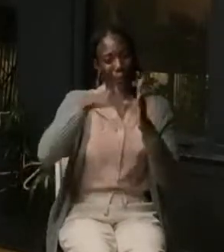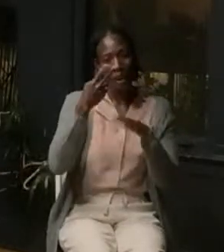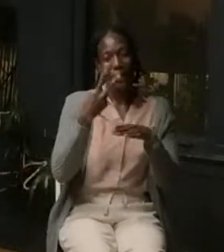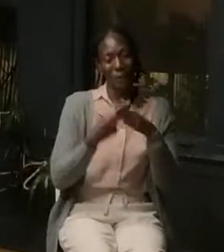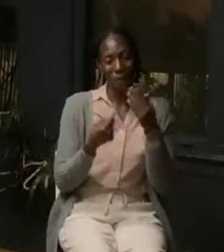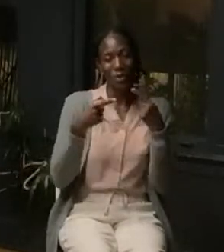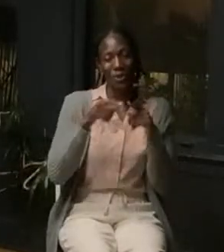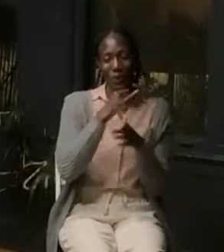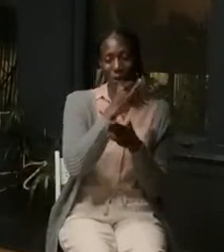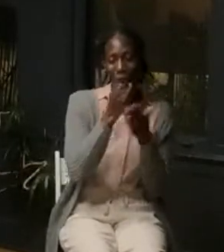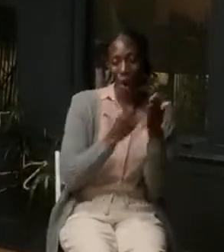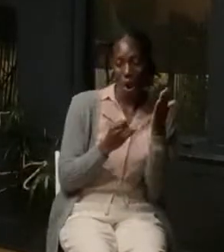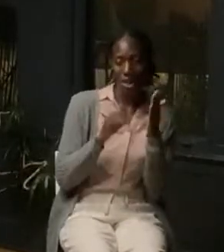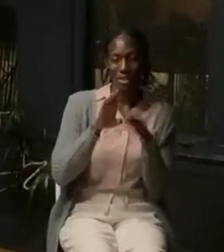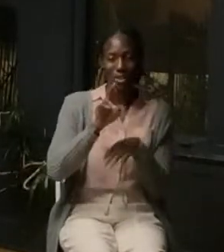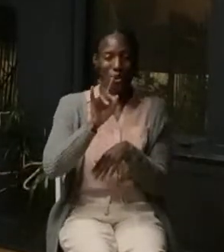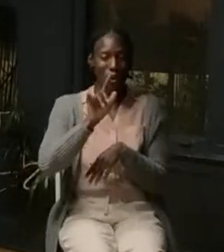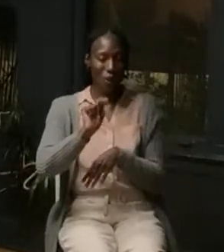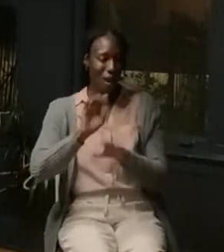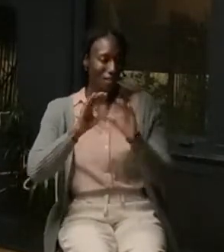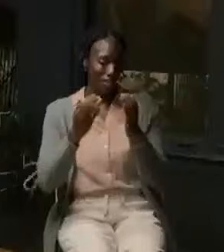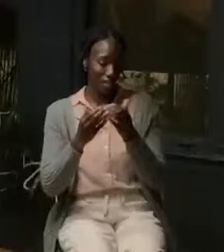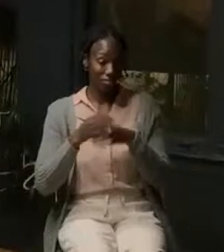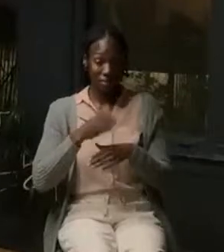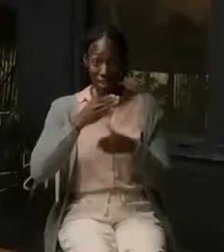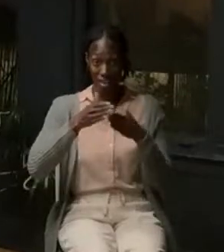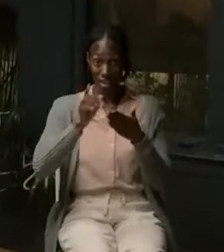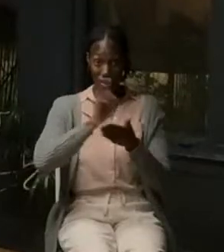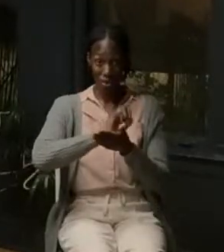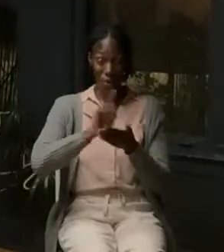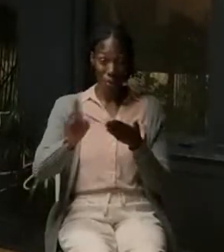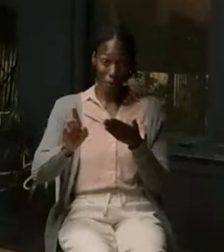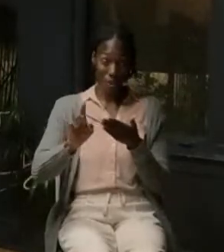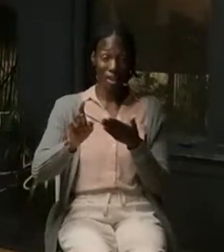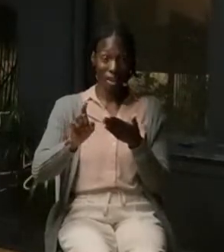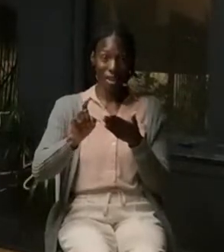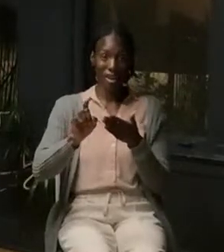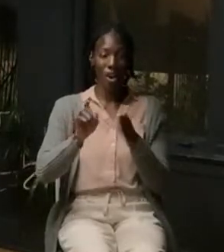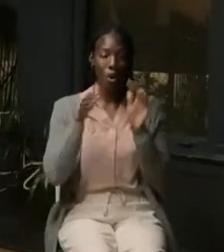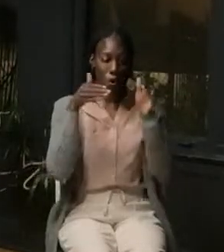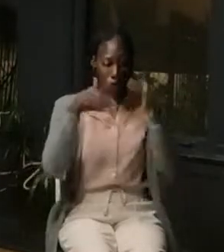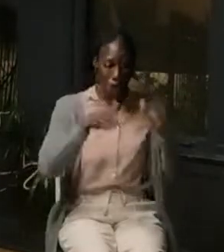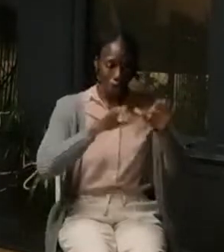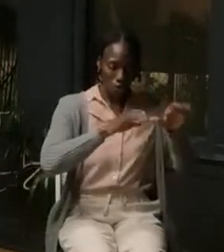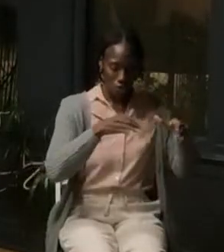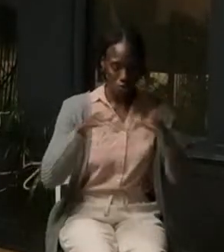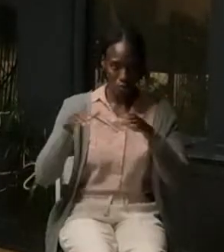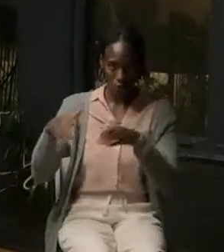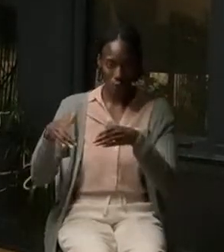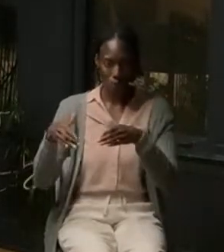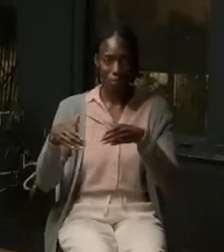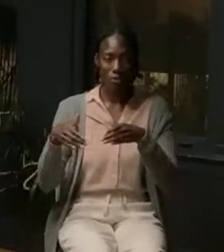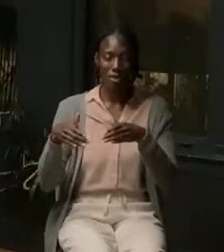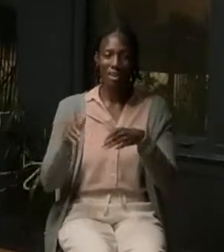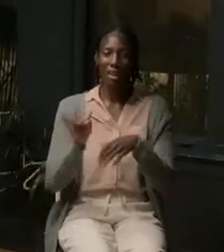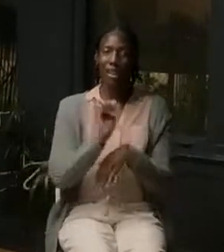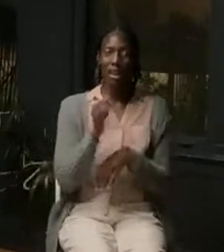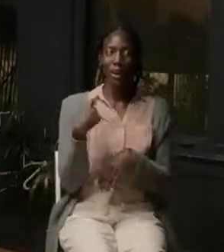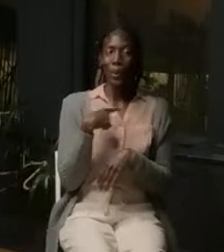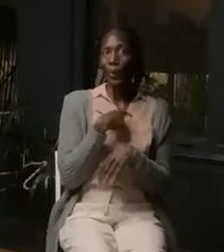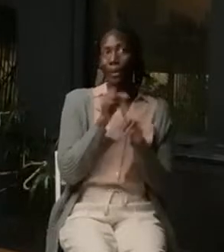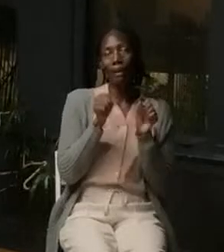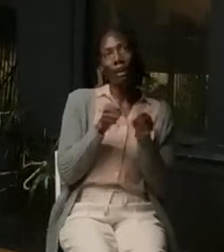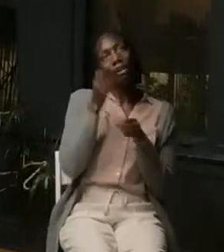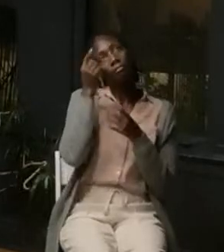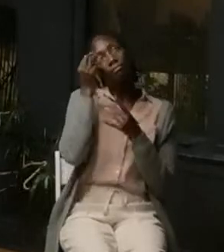craft. End of the week Holy Ghost marathon focus groups, as if we might brainstorm